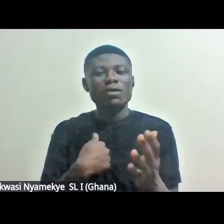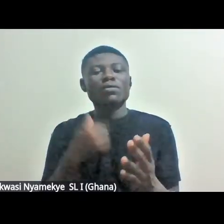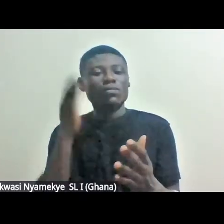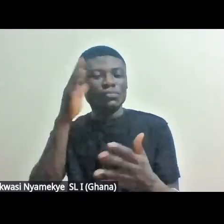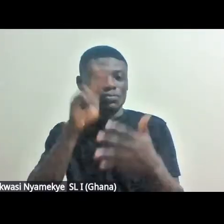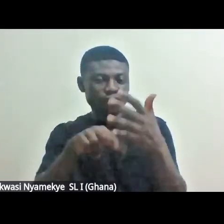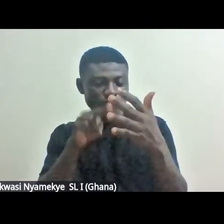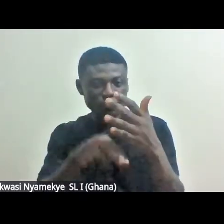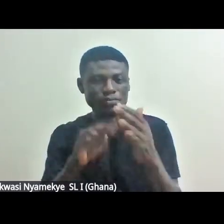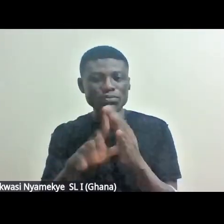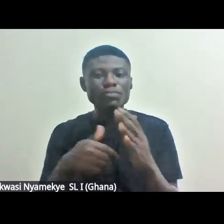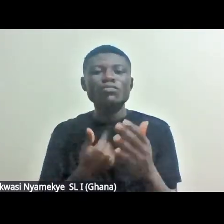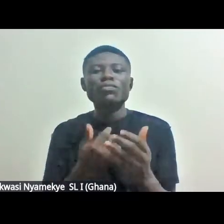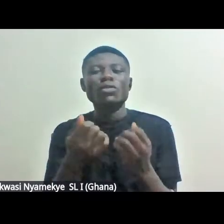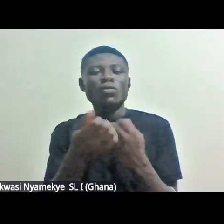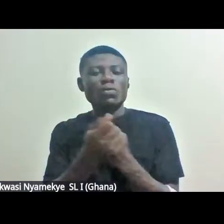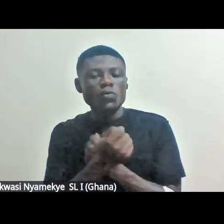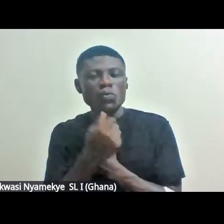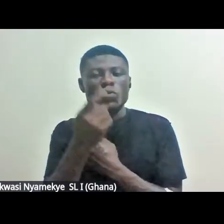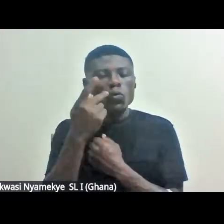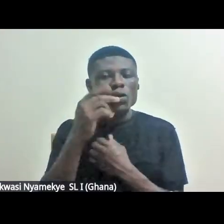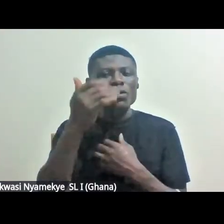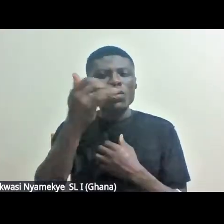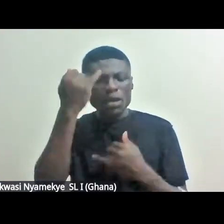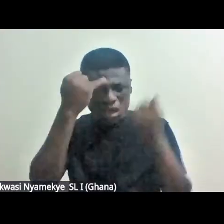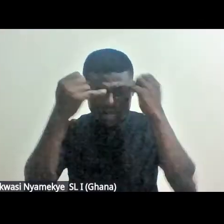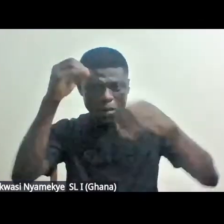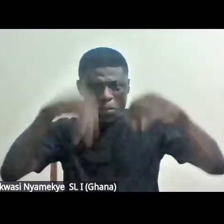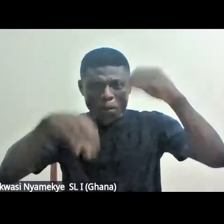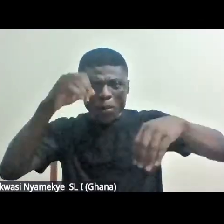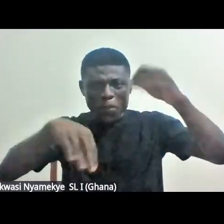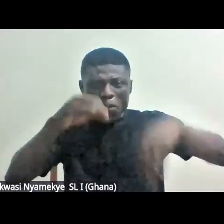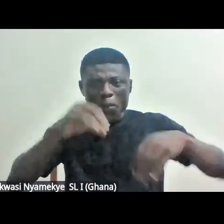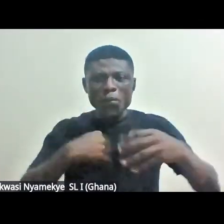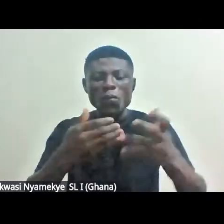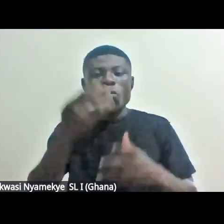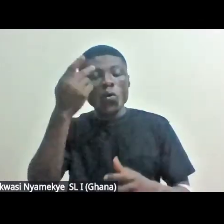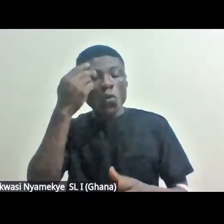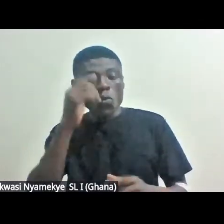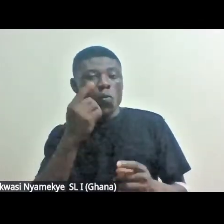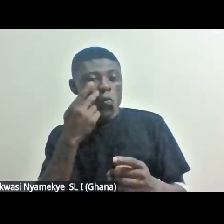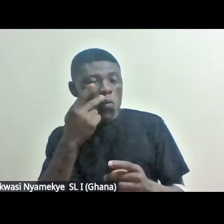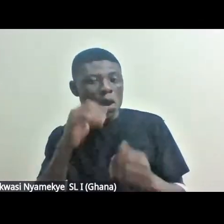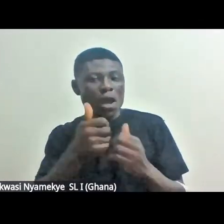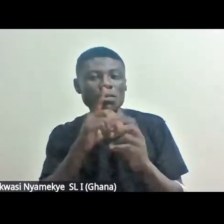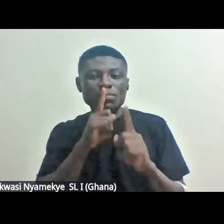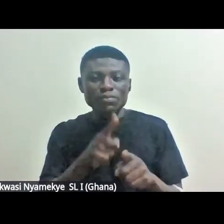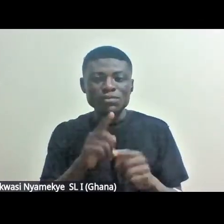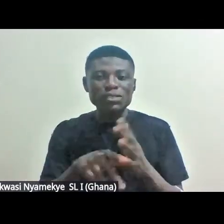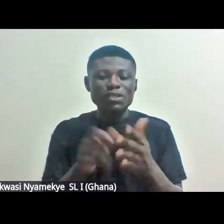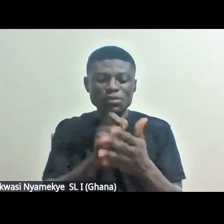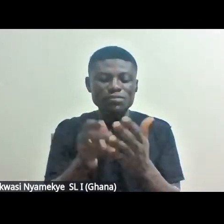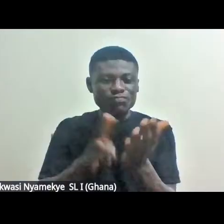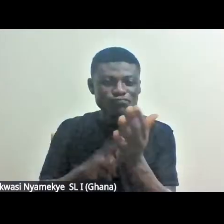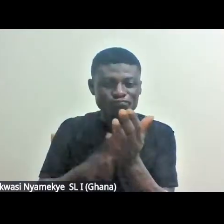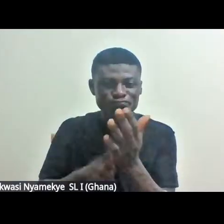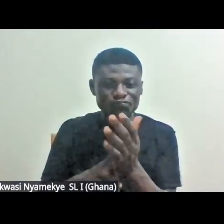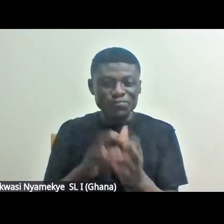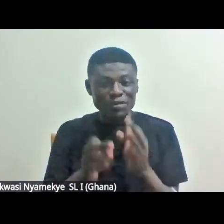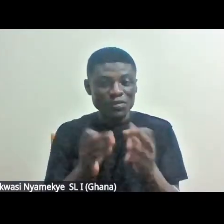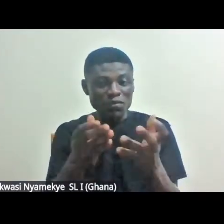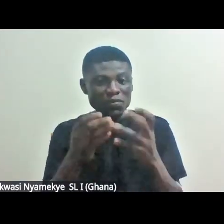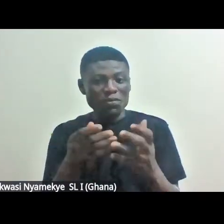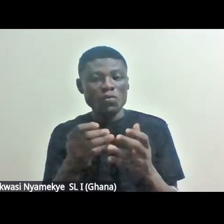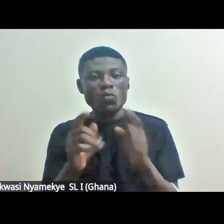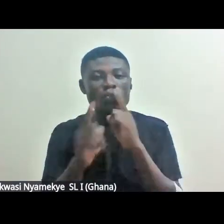them and I'd love to see your input, love to hear what your responses will be. So kindly write them in the chat. If you want to speak